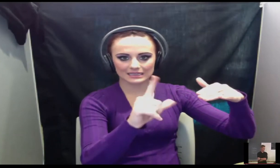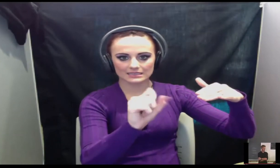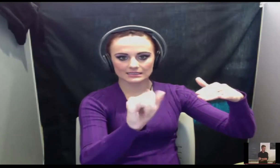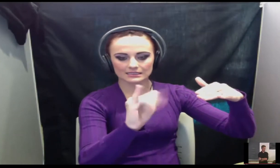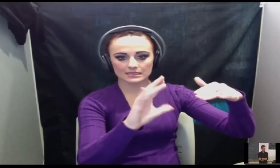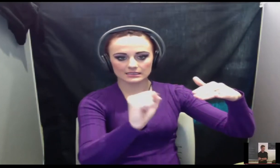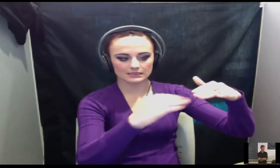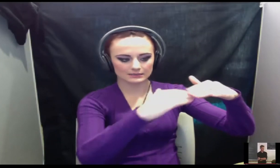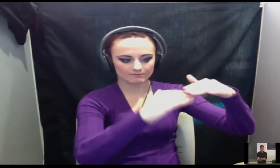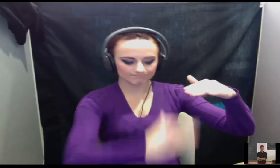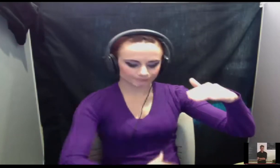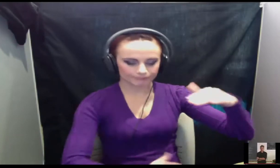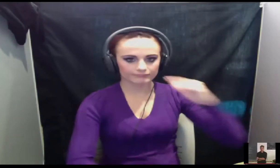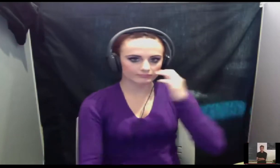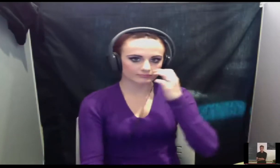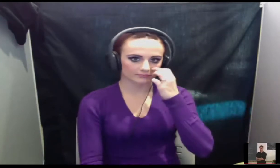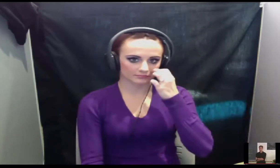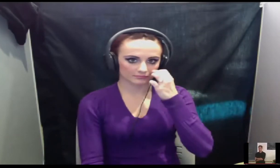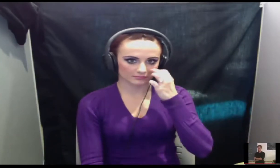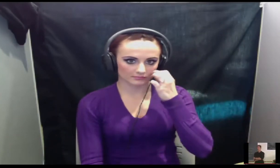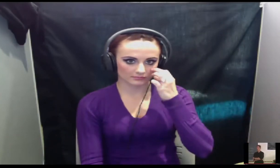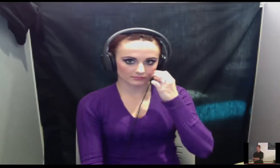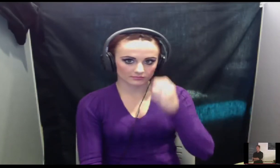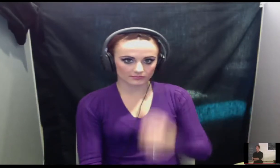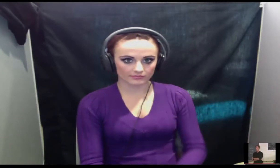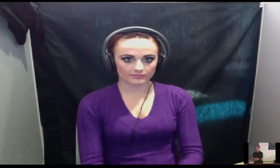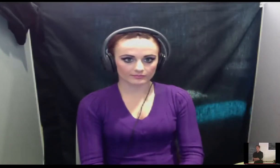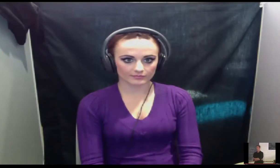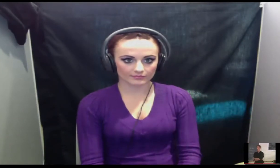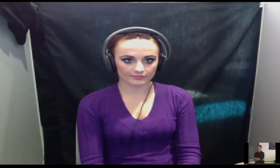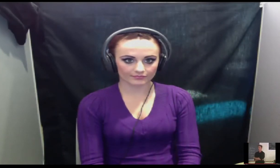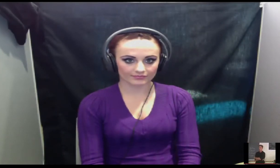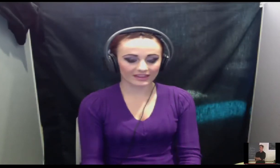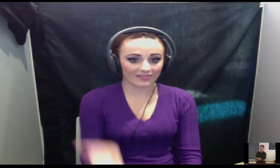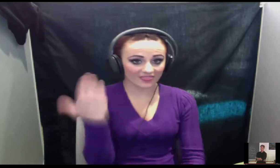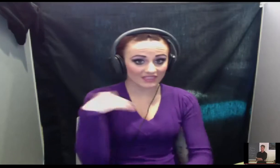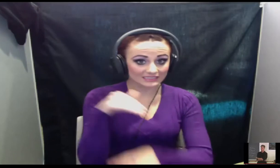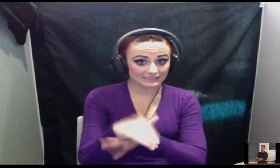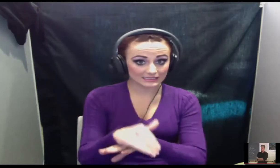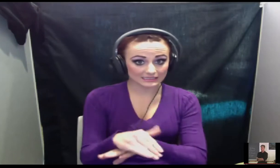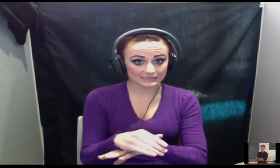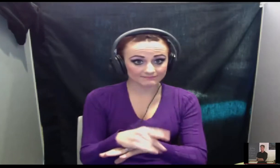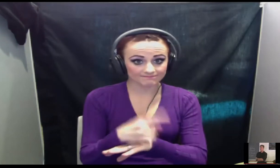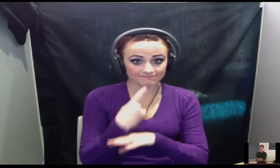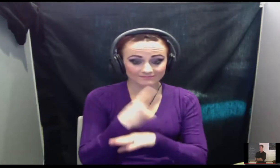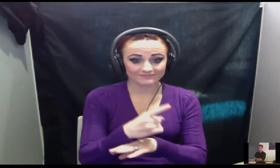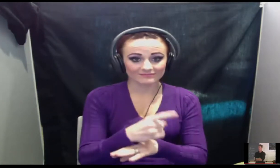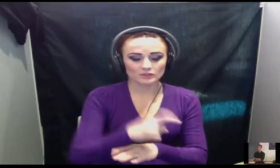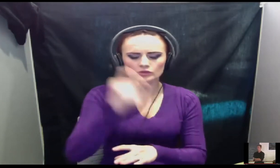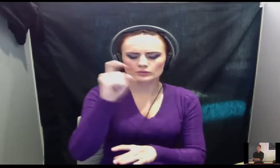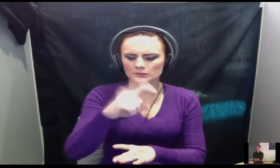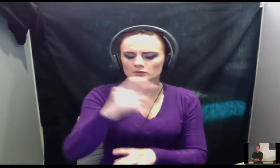night was supposed to be like 60 or 66 degrees, and the dew point was 48.